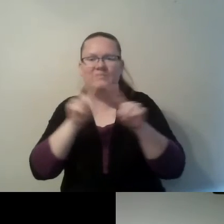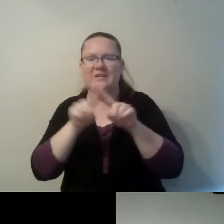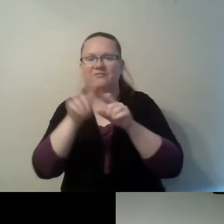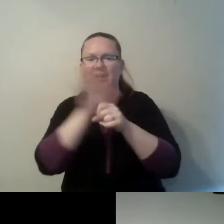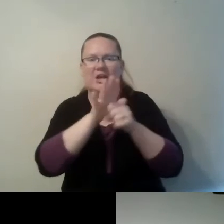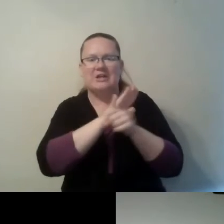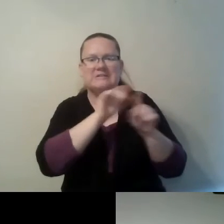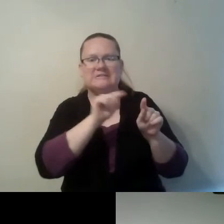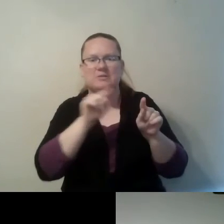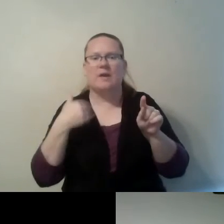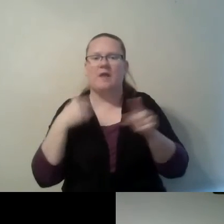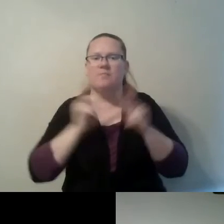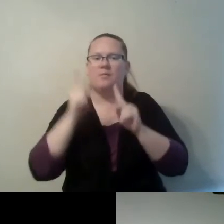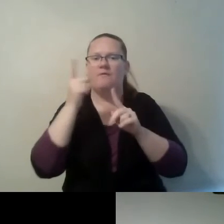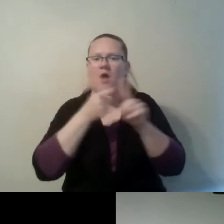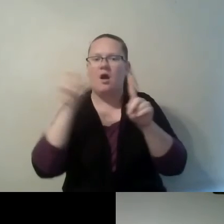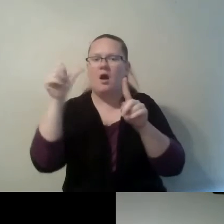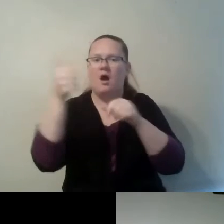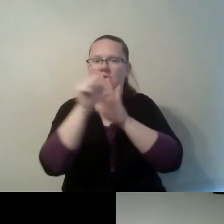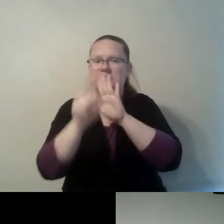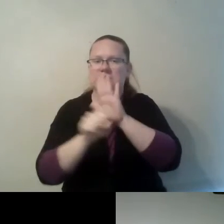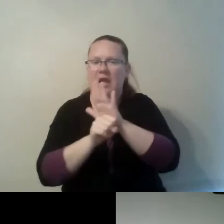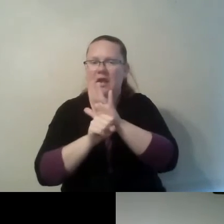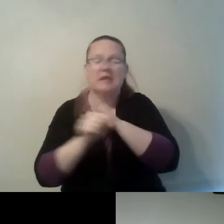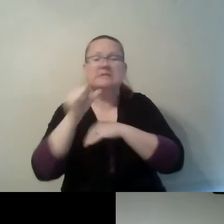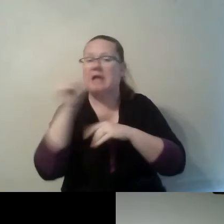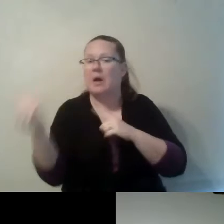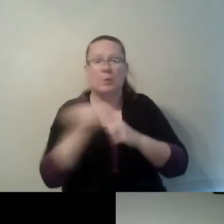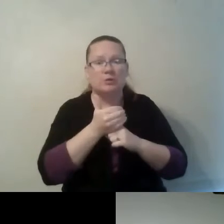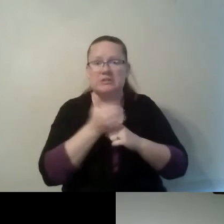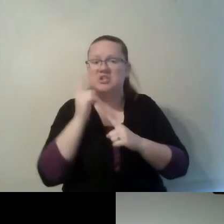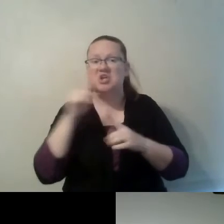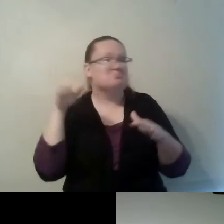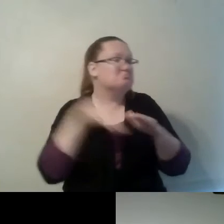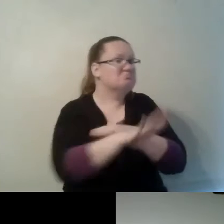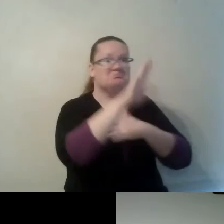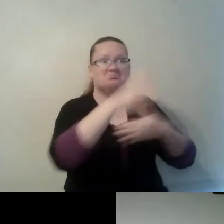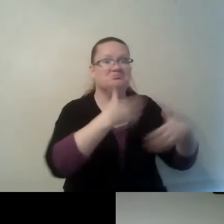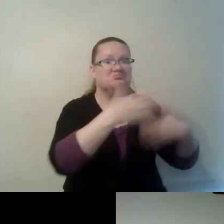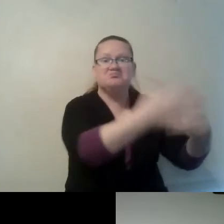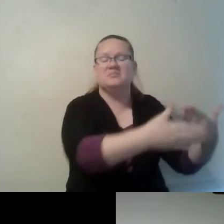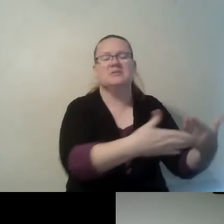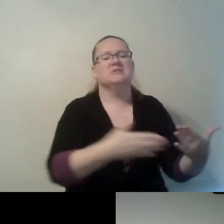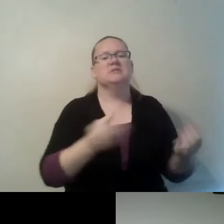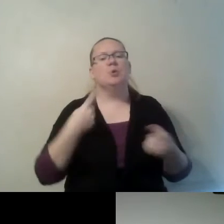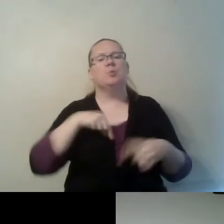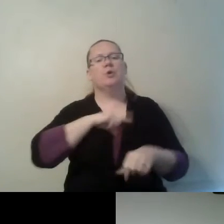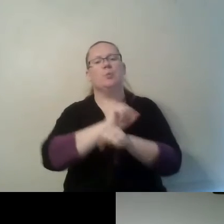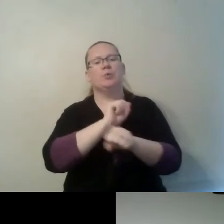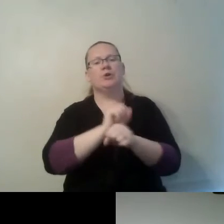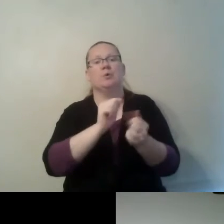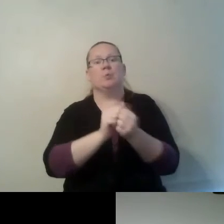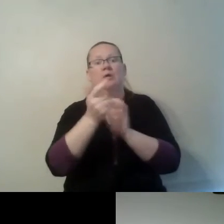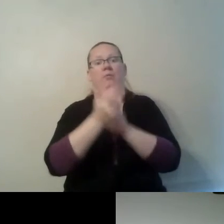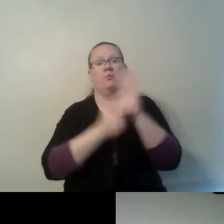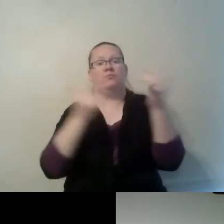out-of-state residents participating in things and not quarantining. So we're working on that. Matter of fact, working with the prosecutor right now to figure